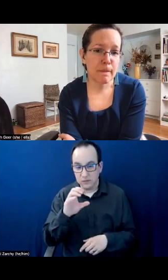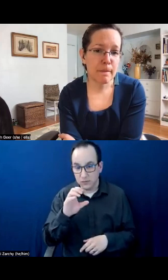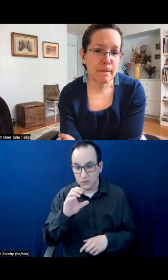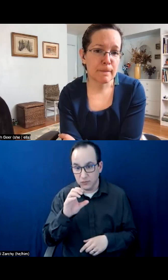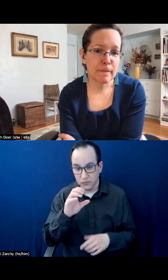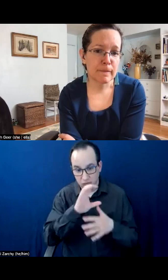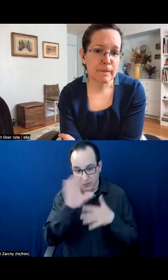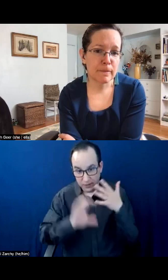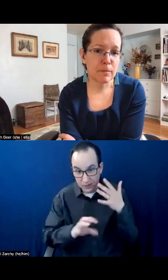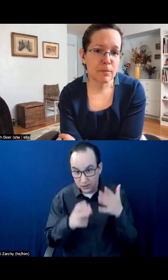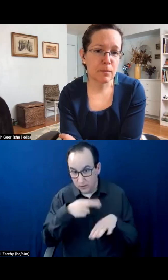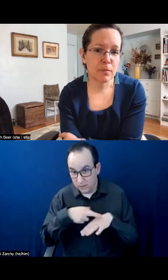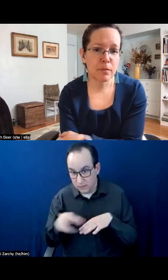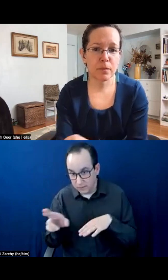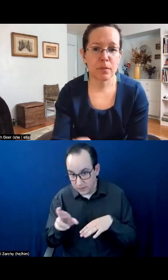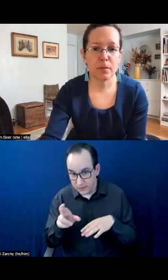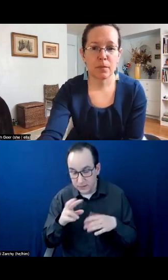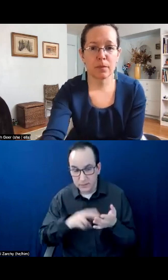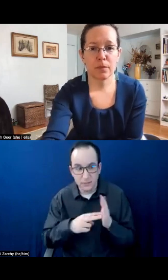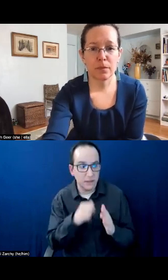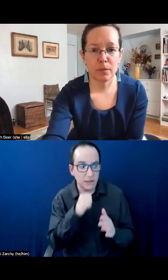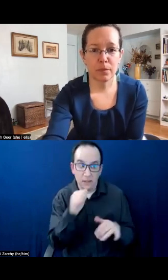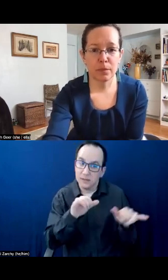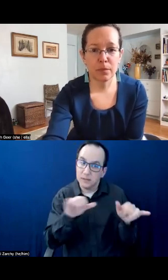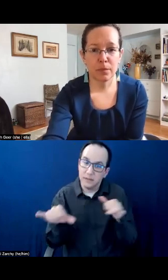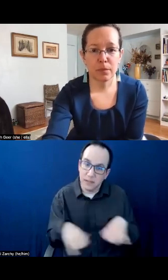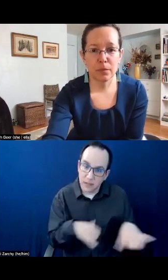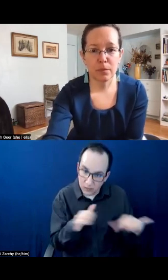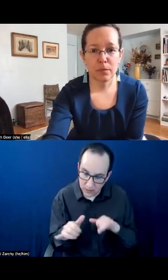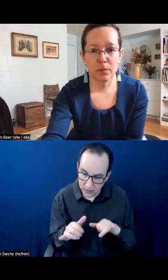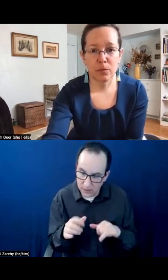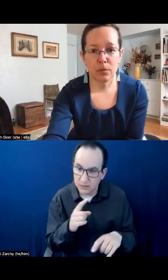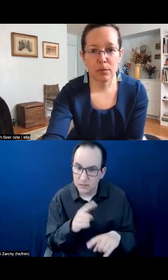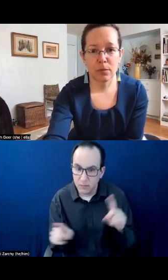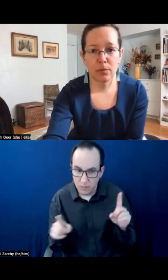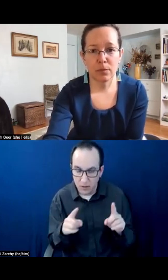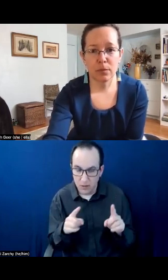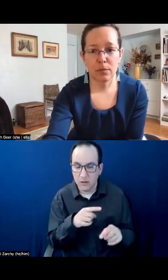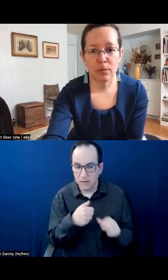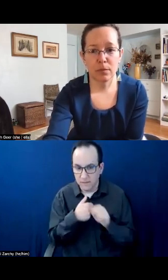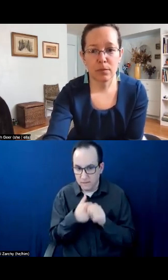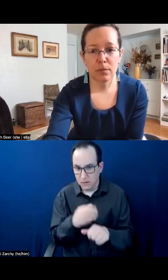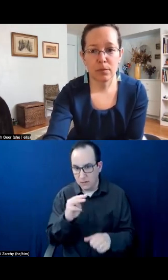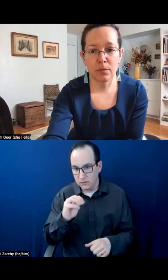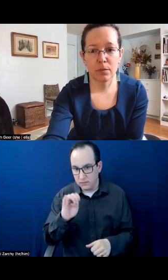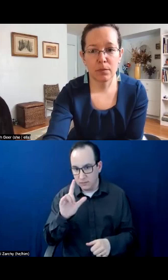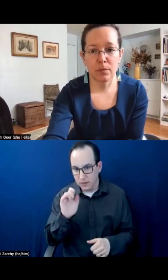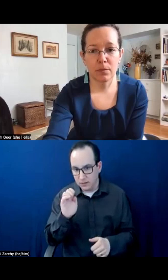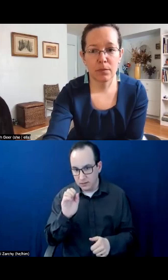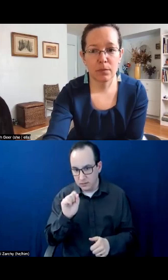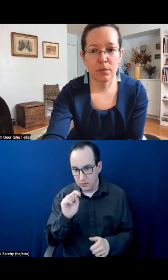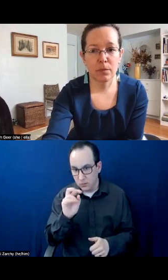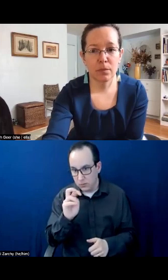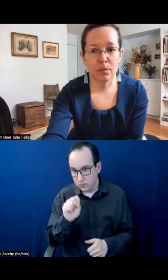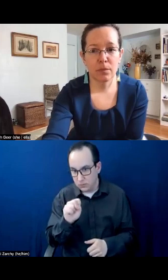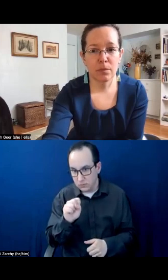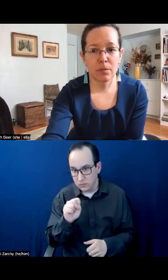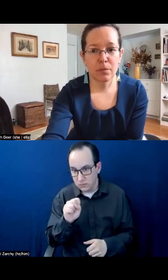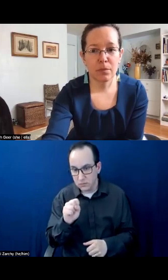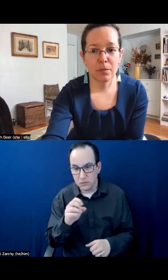Scale. And the criterion reference is for ages. It's not standardized, but it